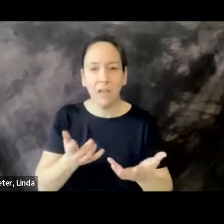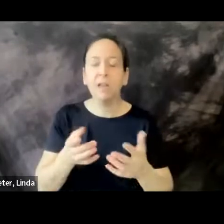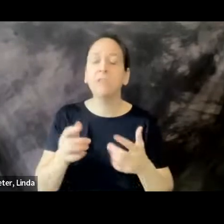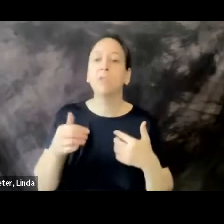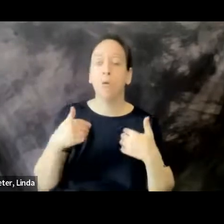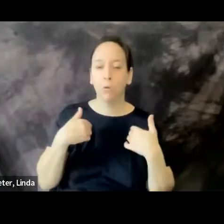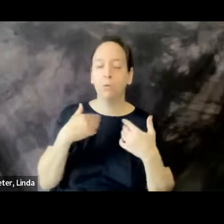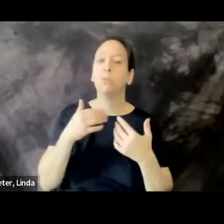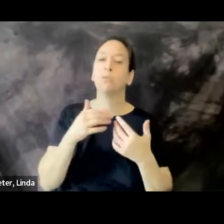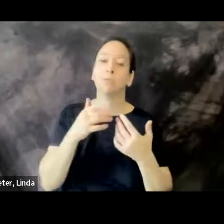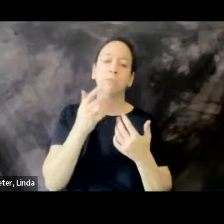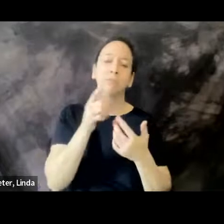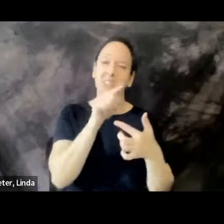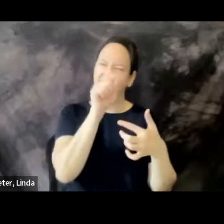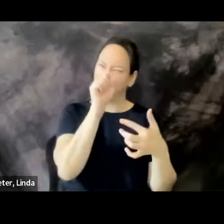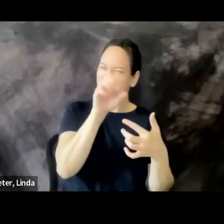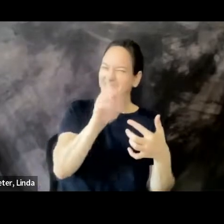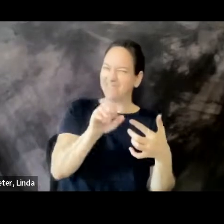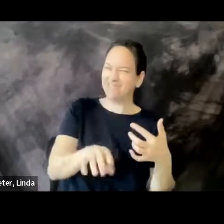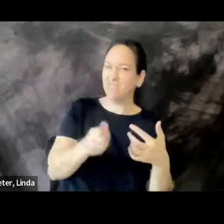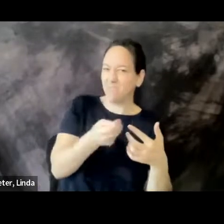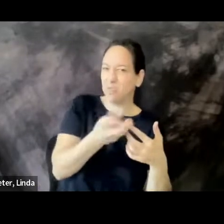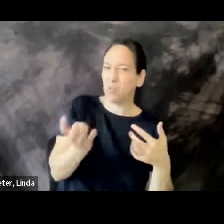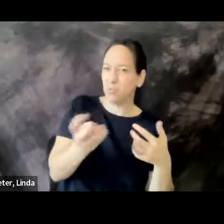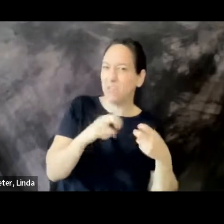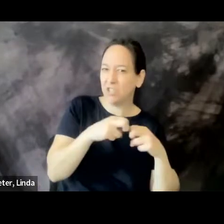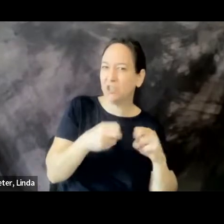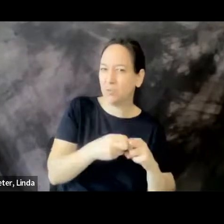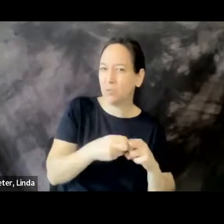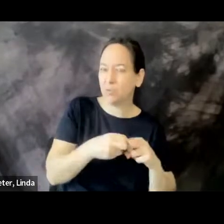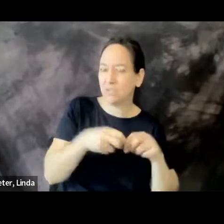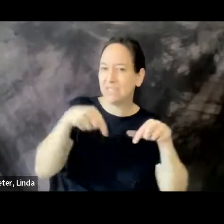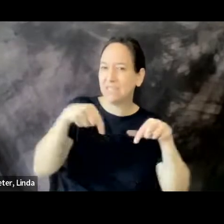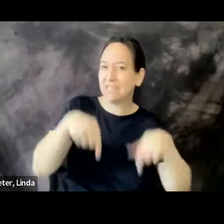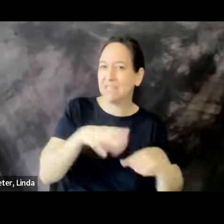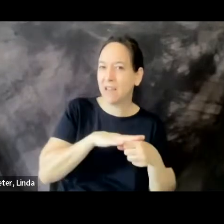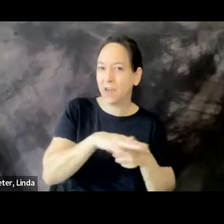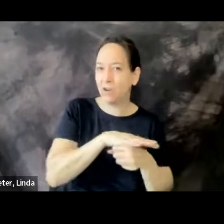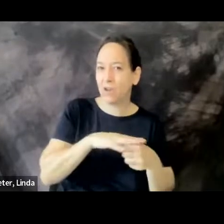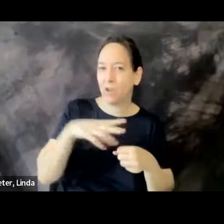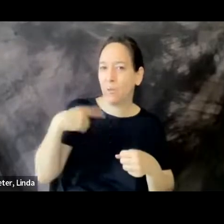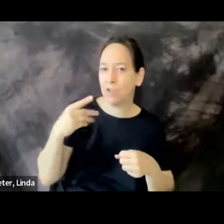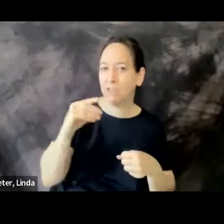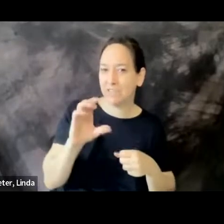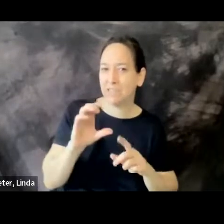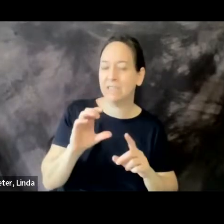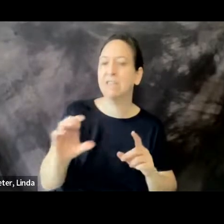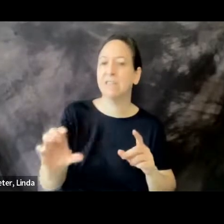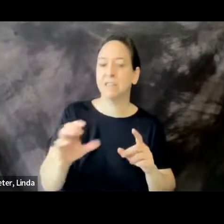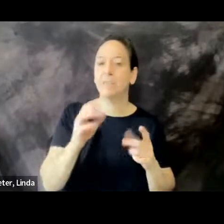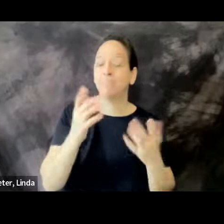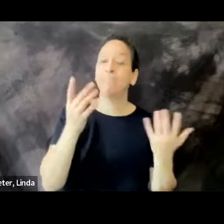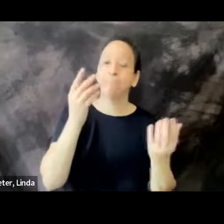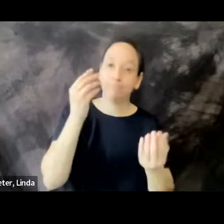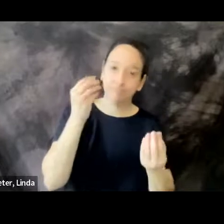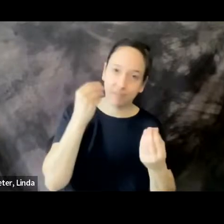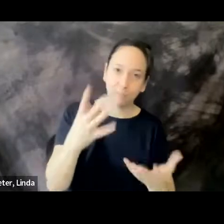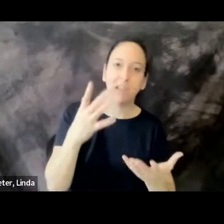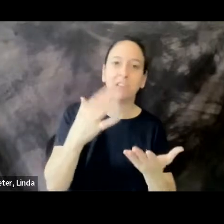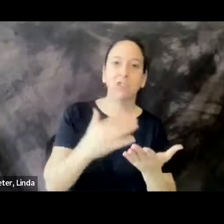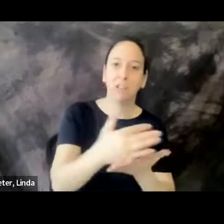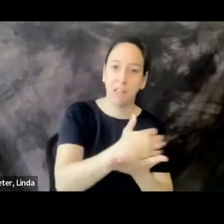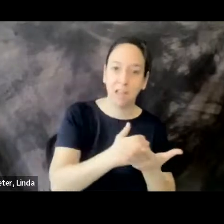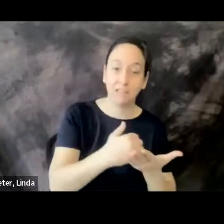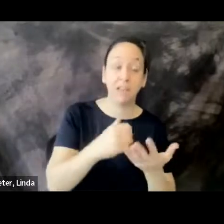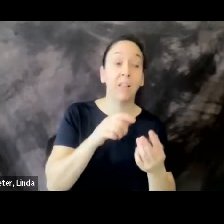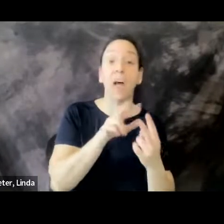that we have seen in DC in terms of the data that's being collected from beneficiaries who are either applying